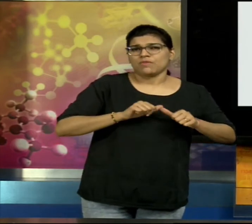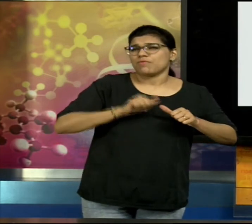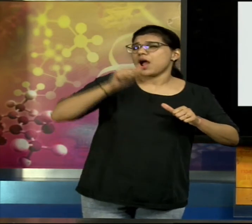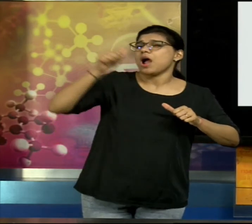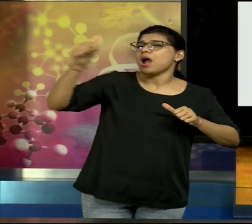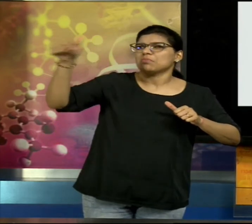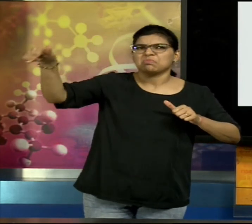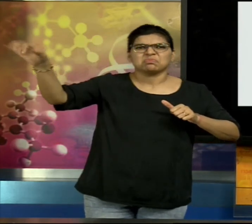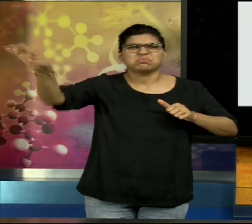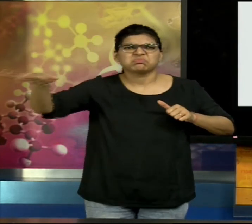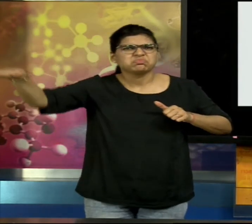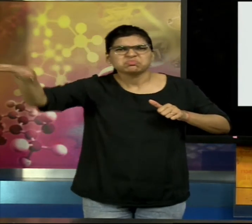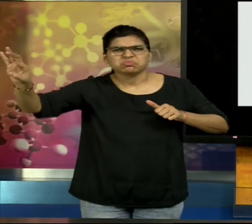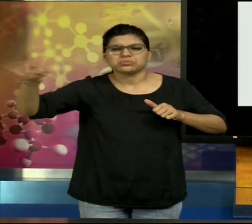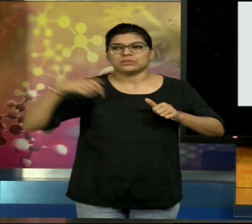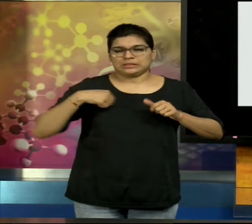For example,